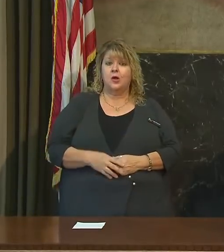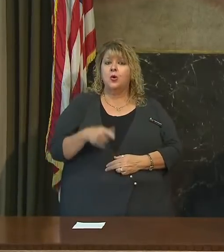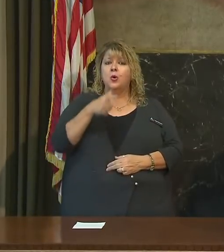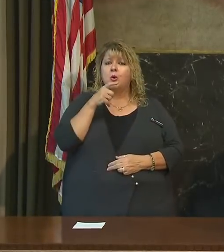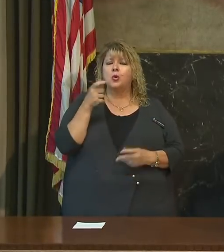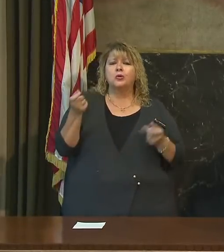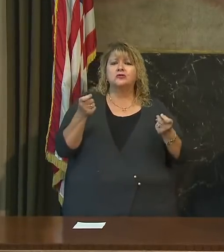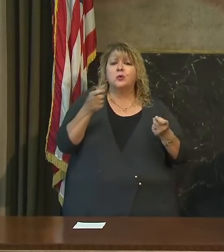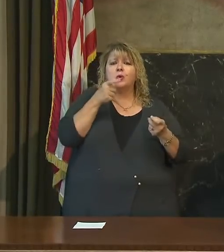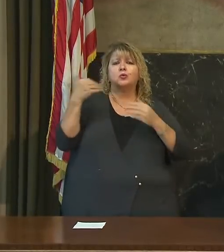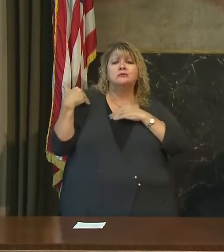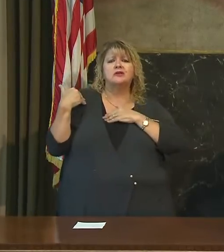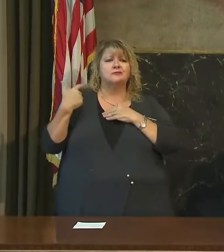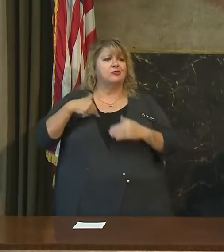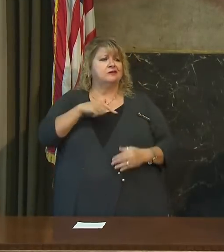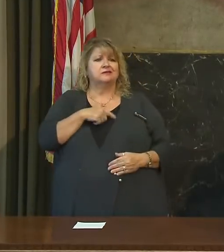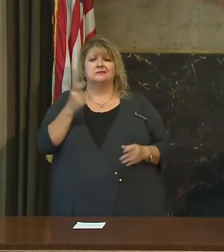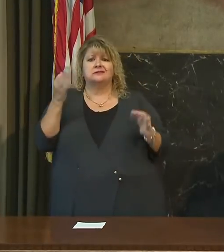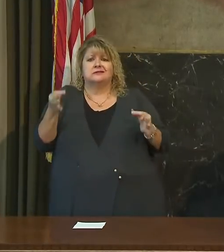it.